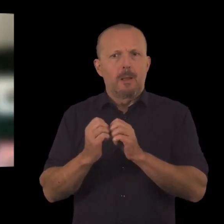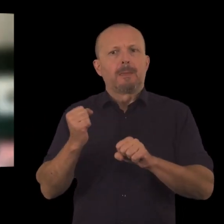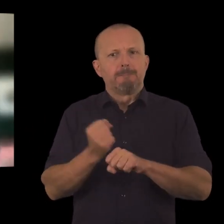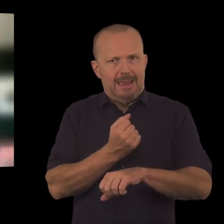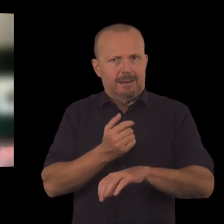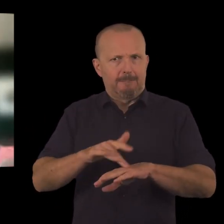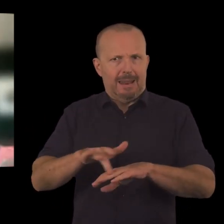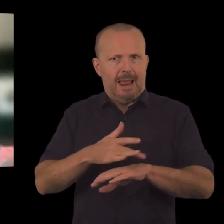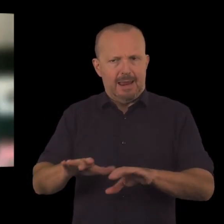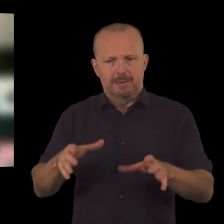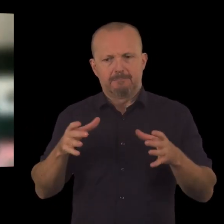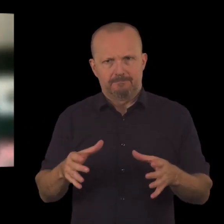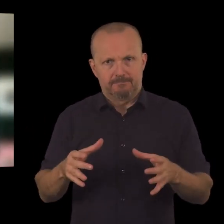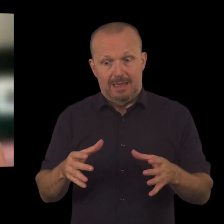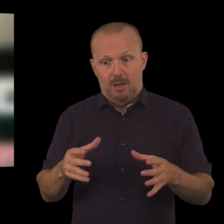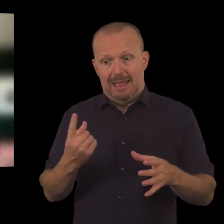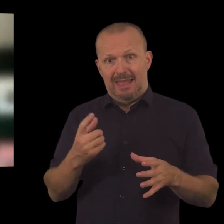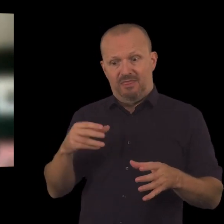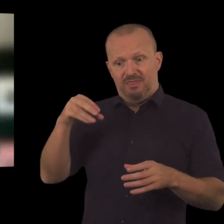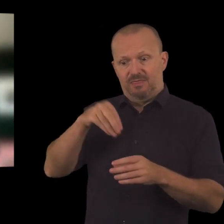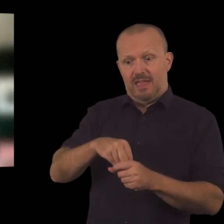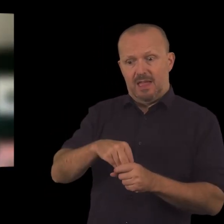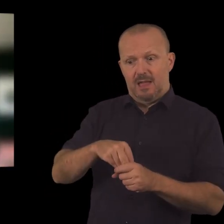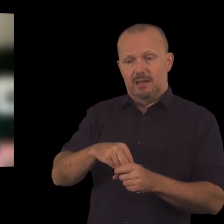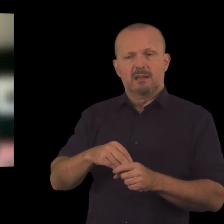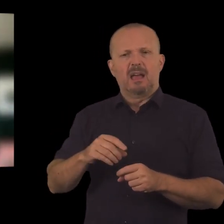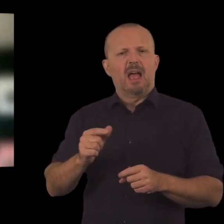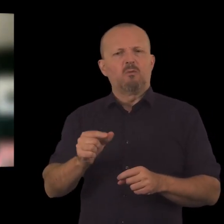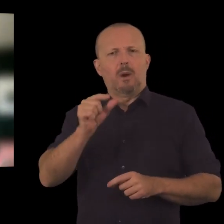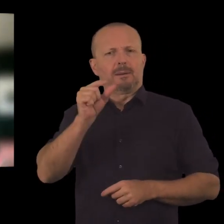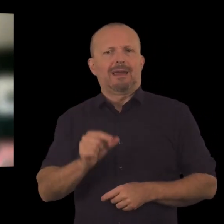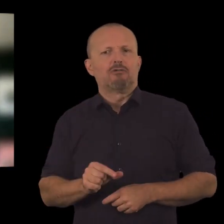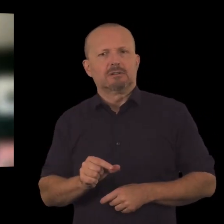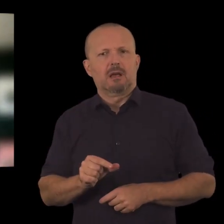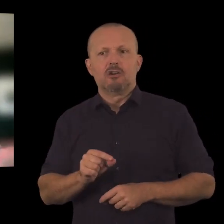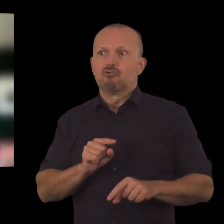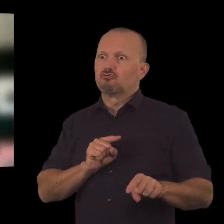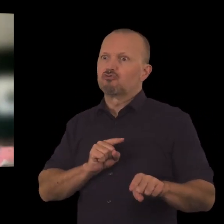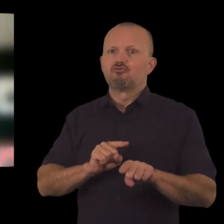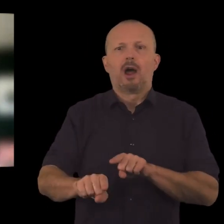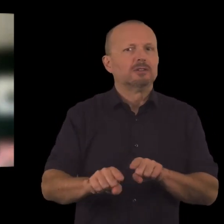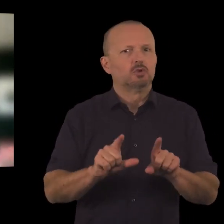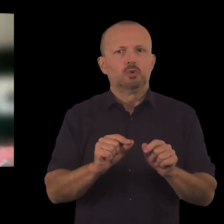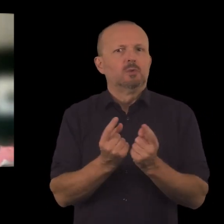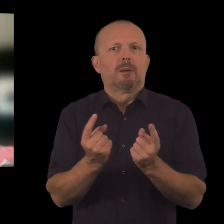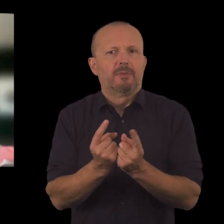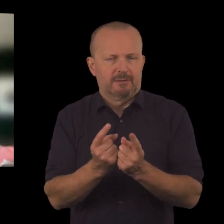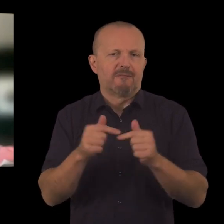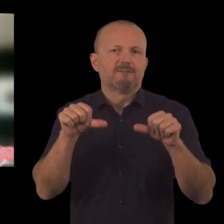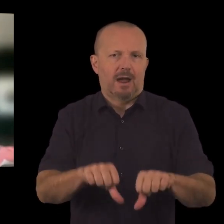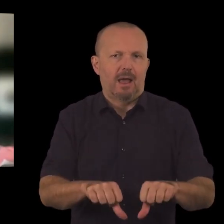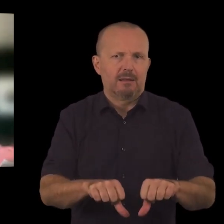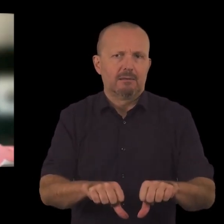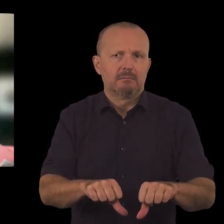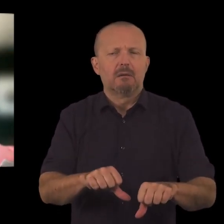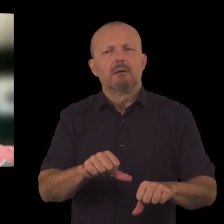okay. So one of the really famous examples of theatre of the oppressed, just so you understand a little bit more about what I'm talking about, is